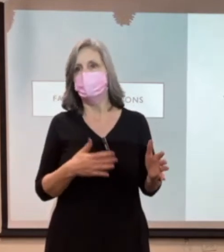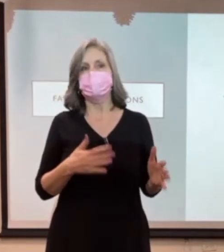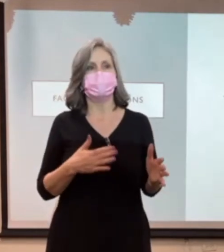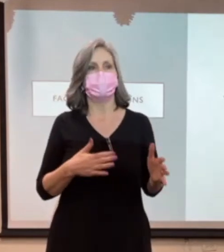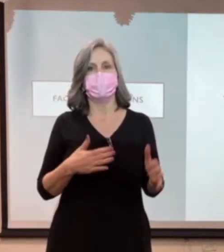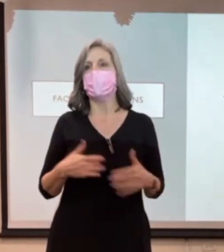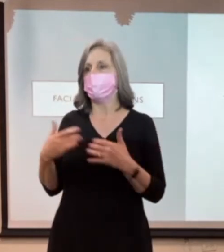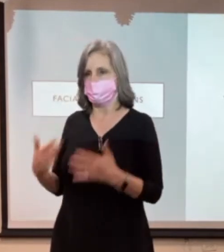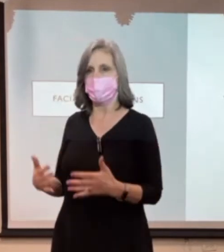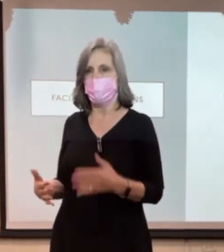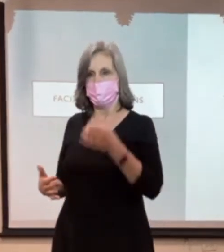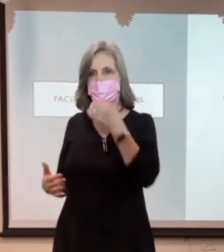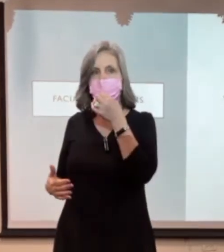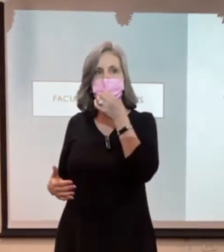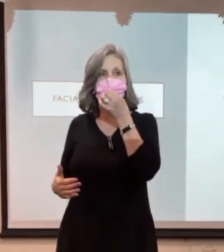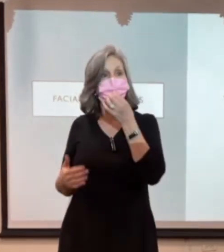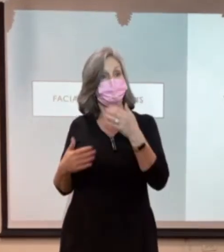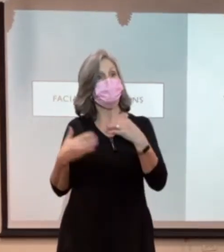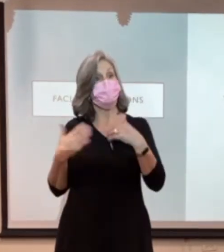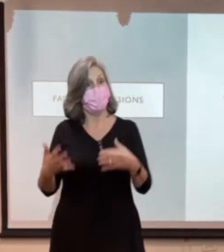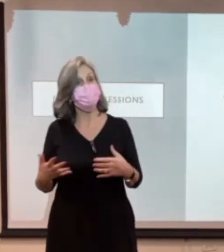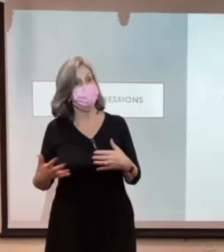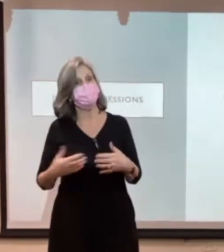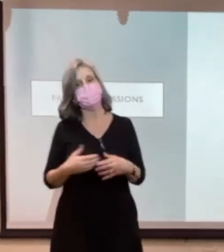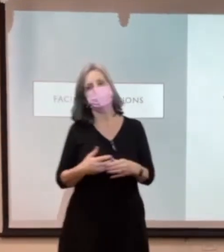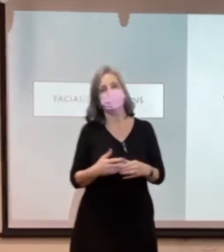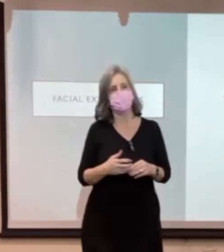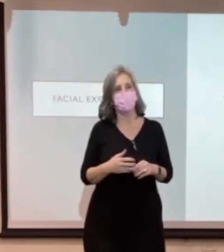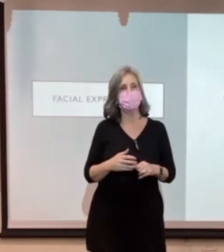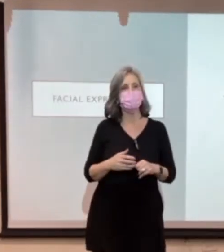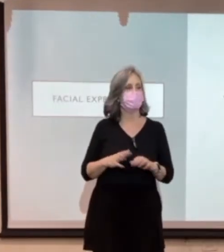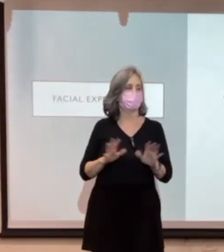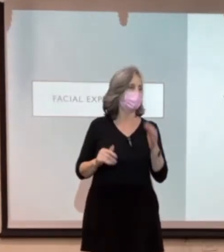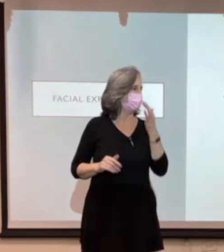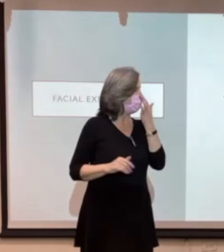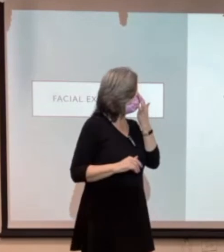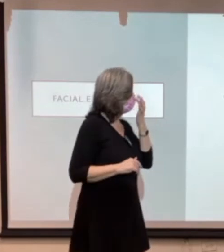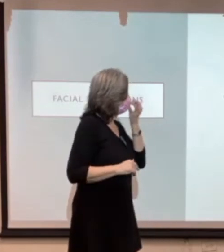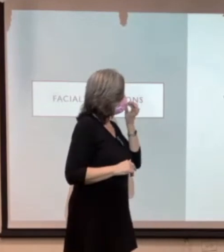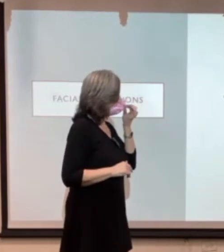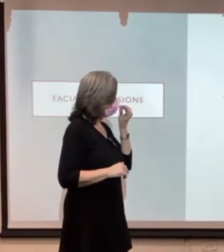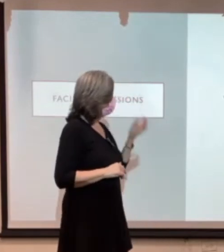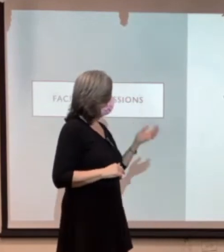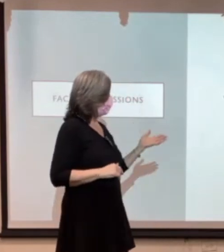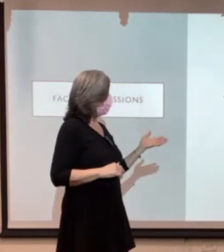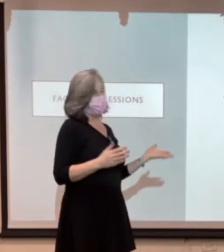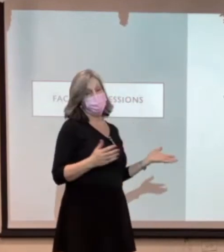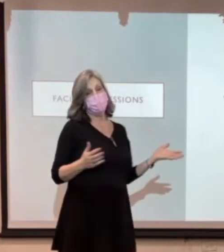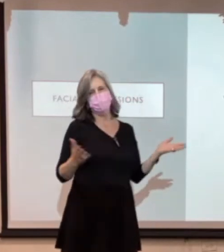looks at the word like, yes, I can. And when you want to do something, you do it. And he's very open about it. He came out as